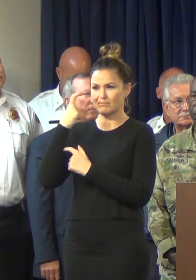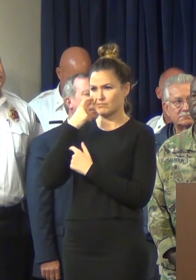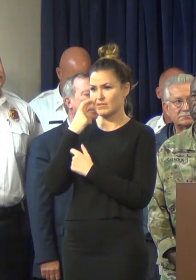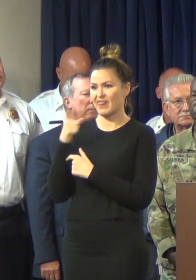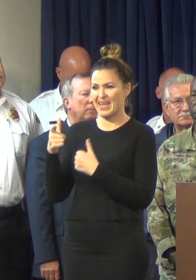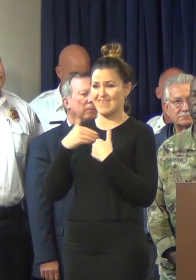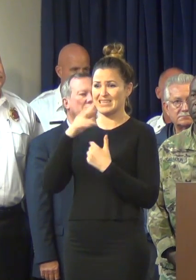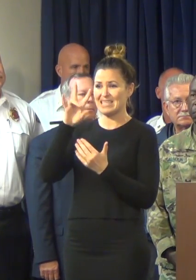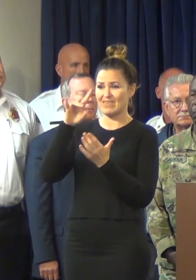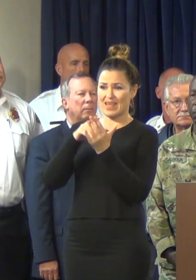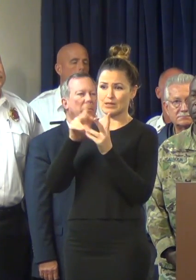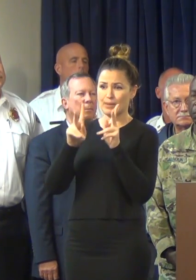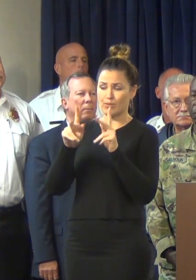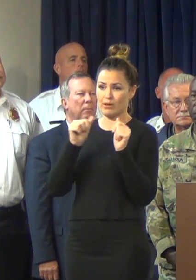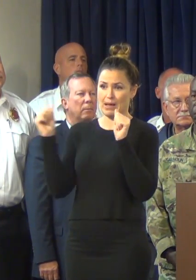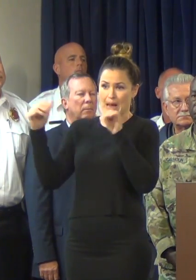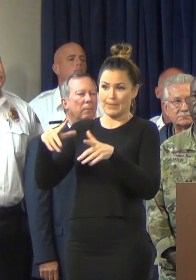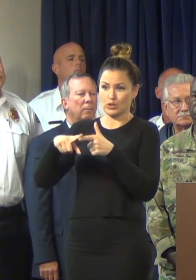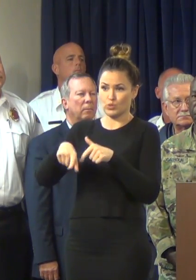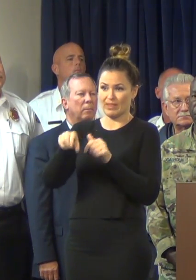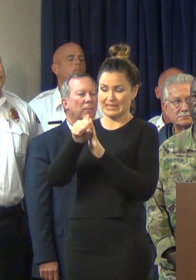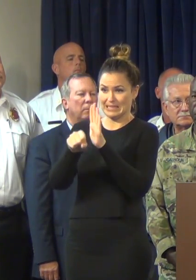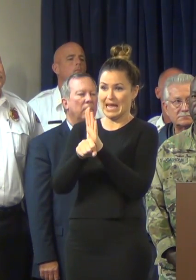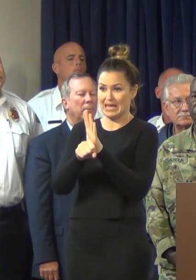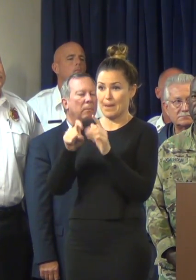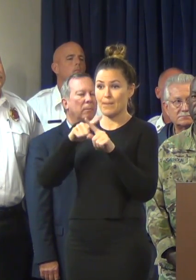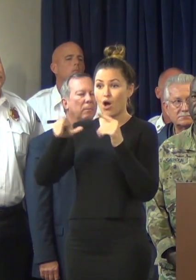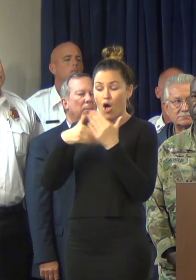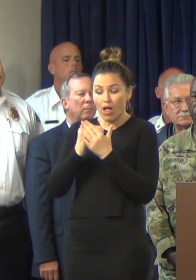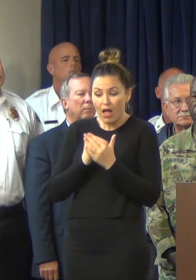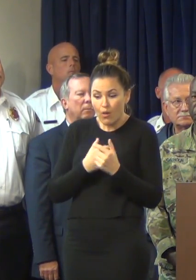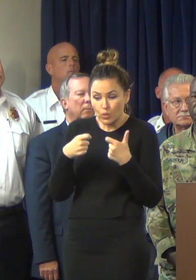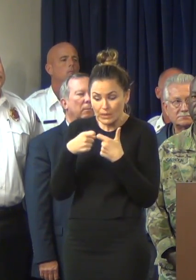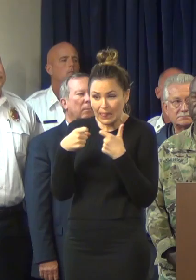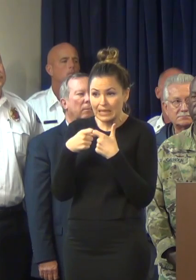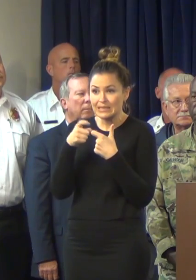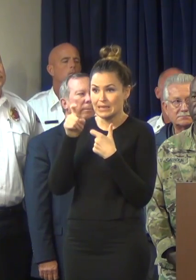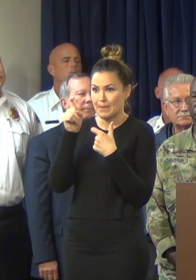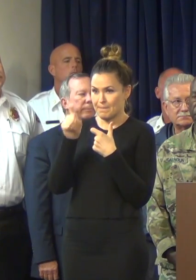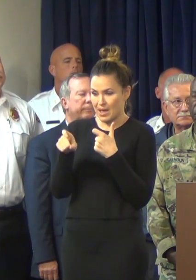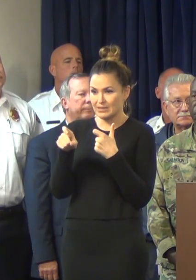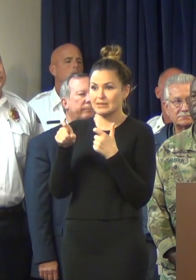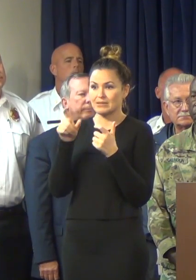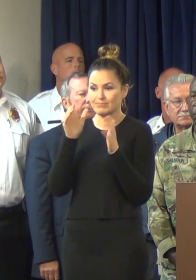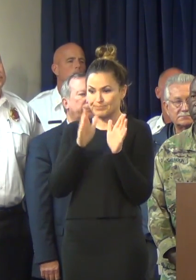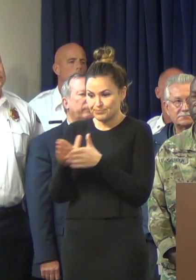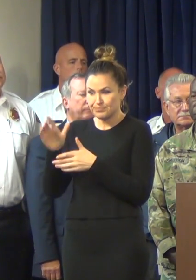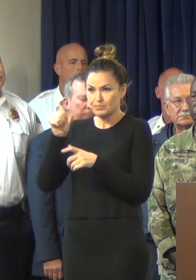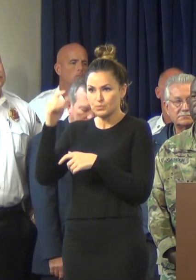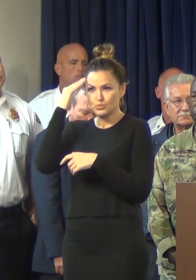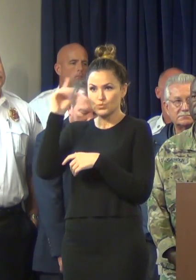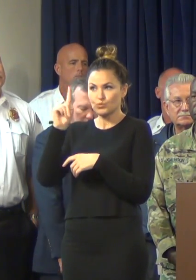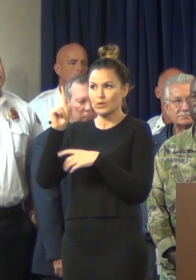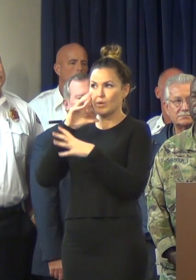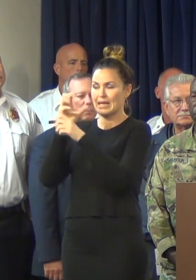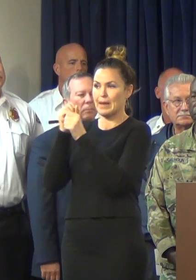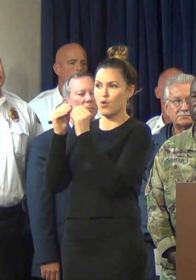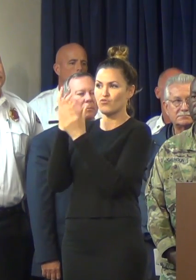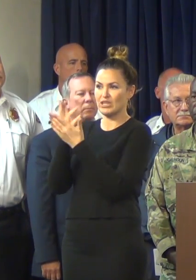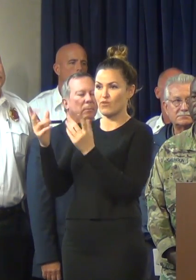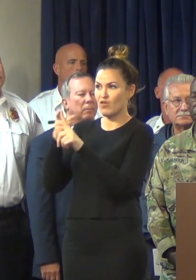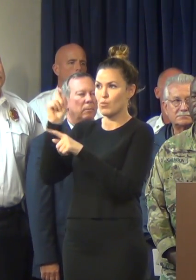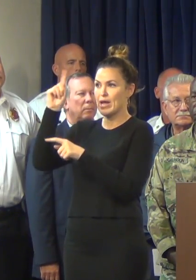they have 7,000 people coming to the state. But all of our utilities have to pre-position, and they have to know where they're going to get additional